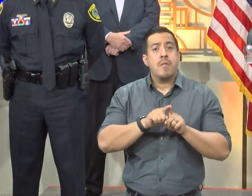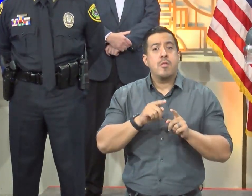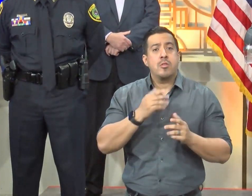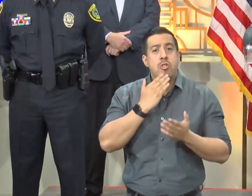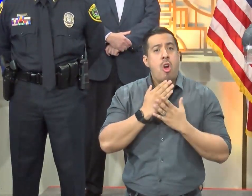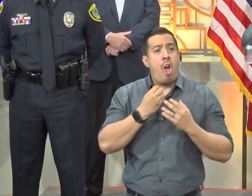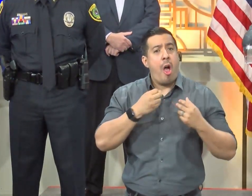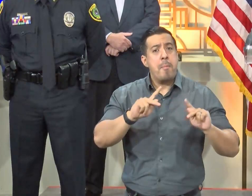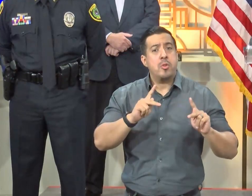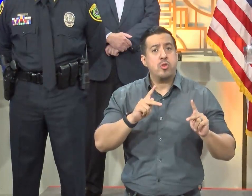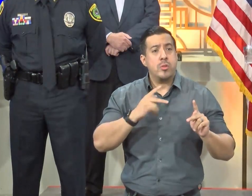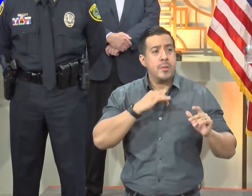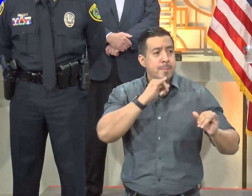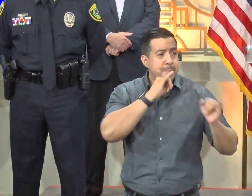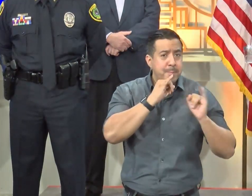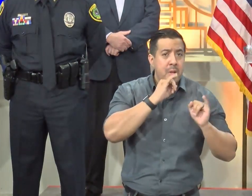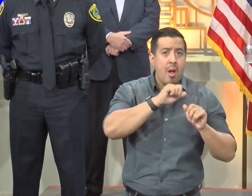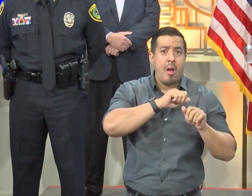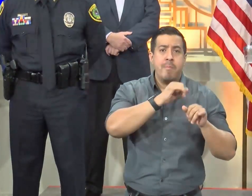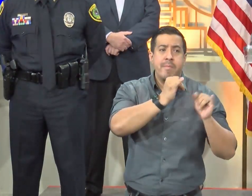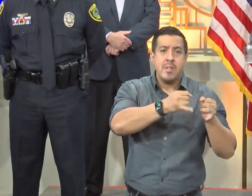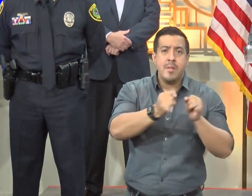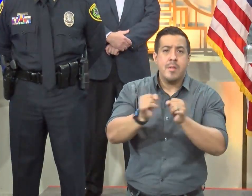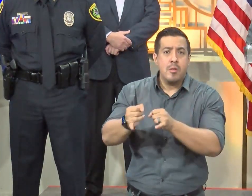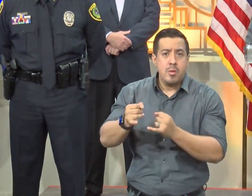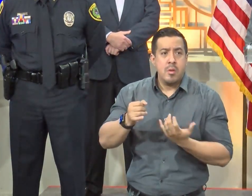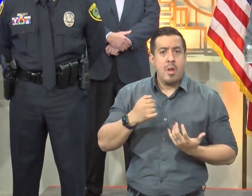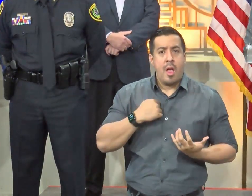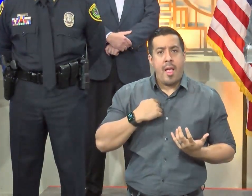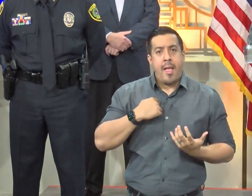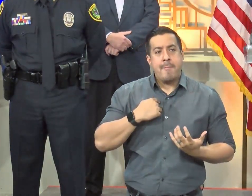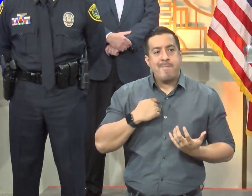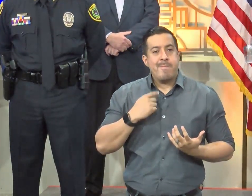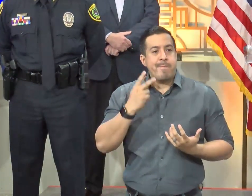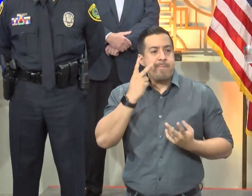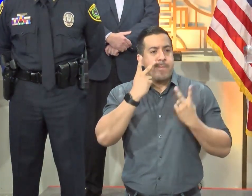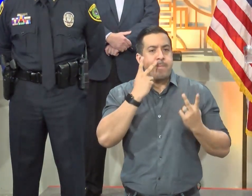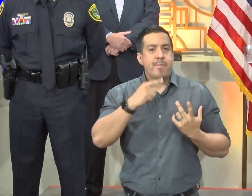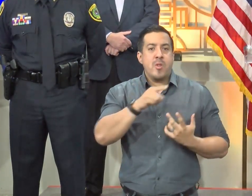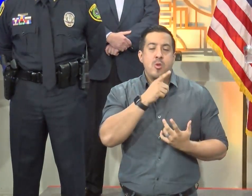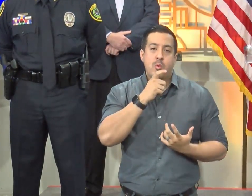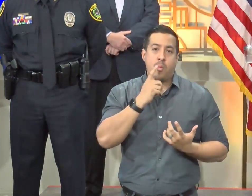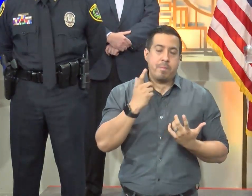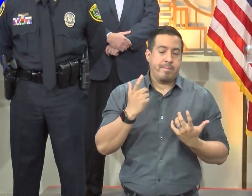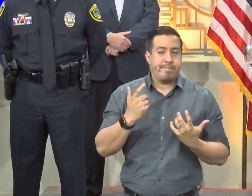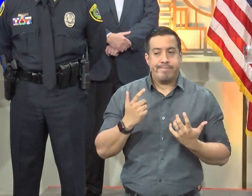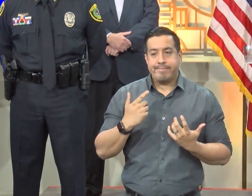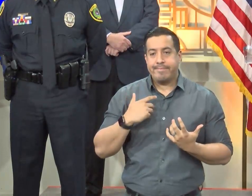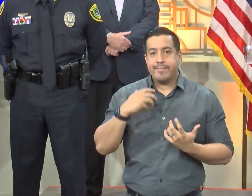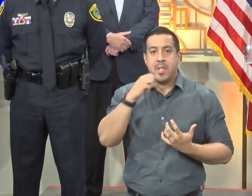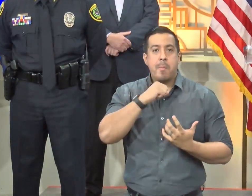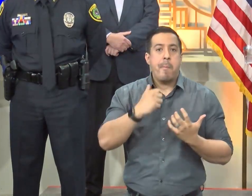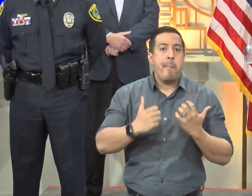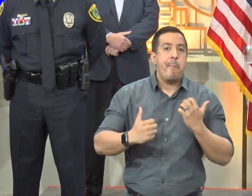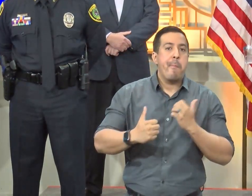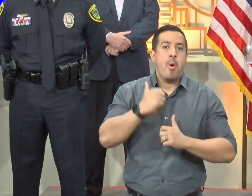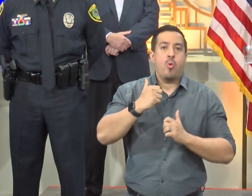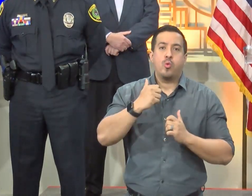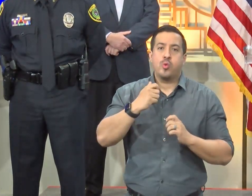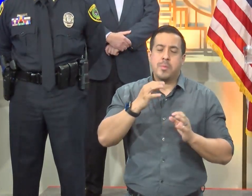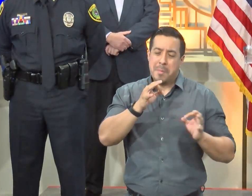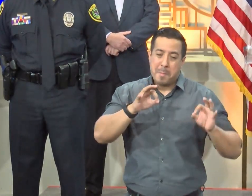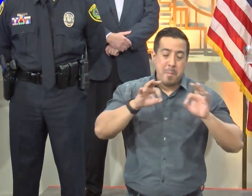interview potential candidates for what I consider to be one of the most critical